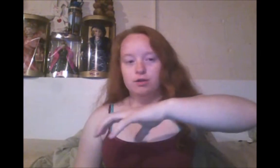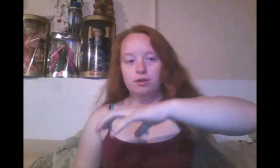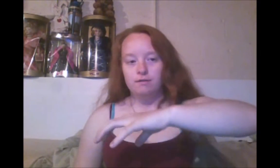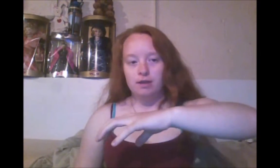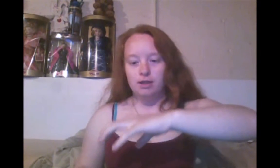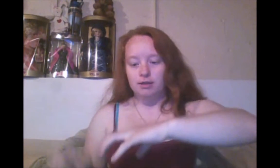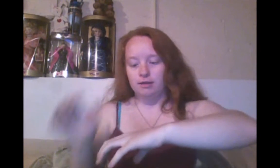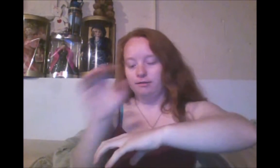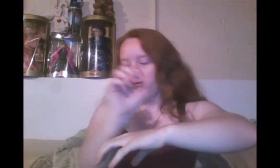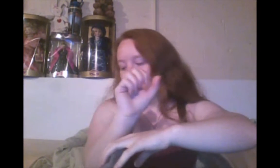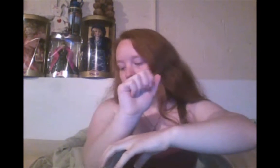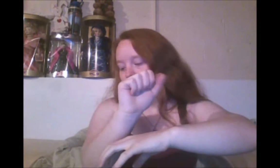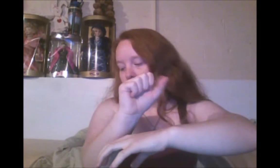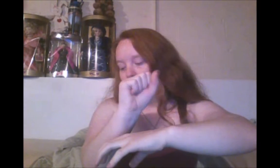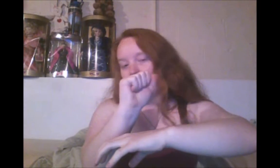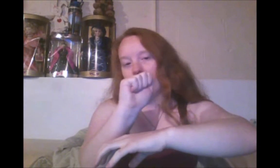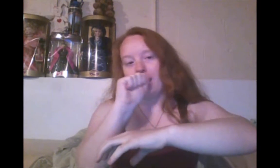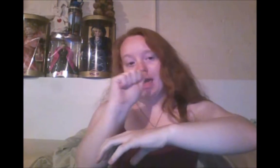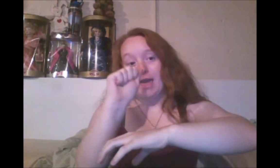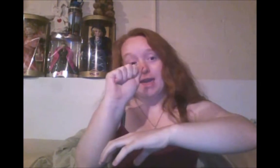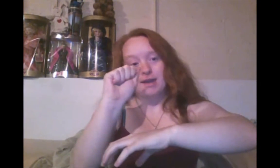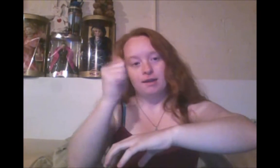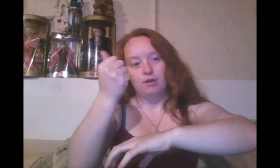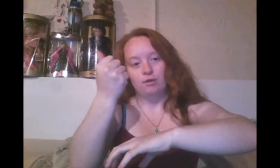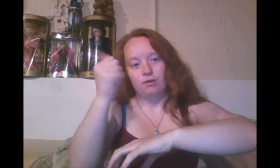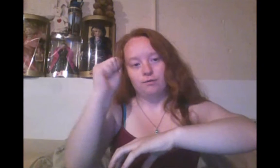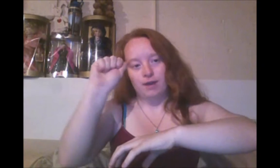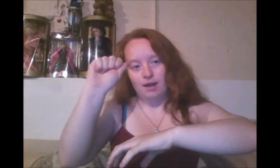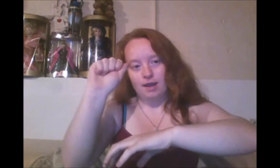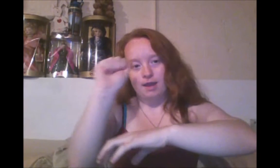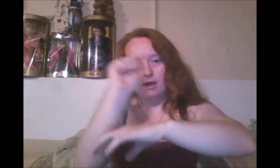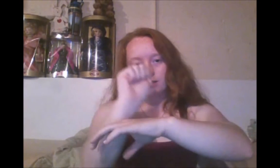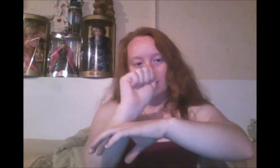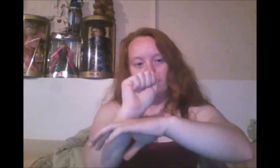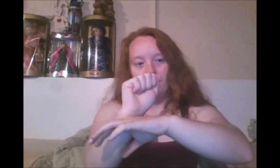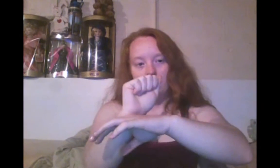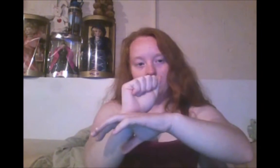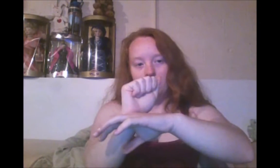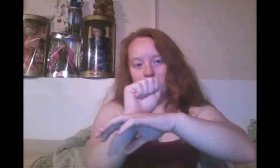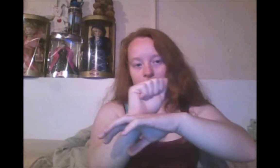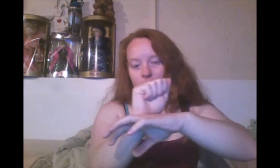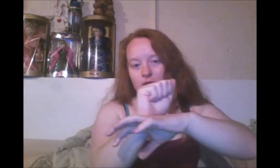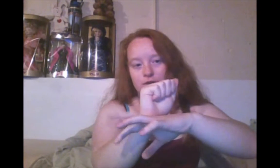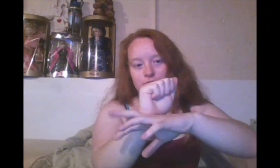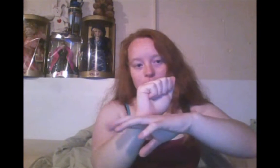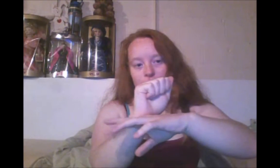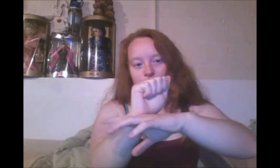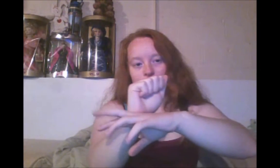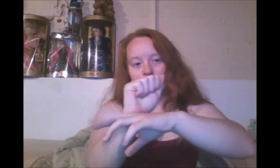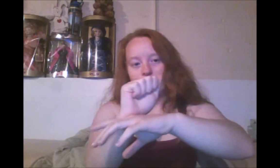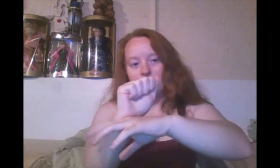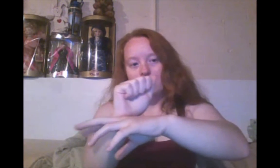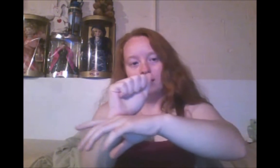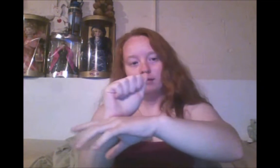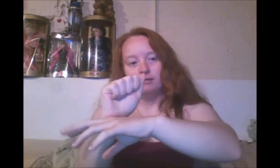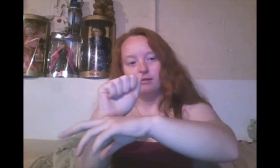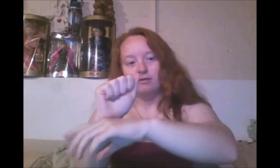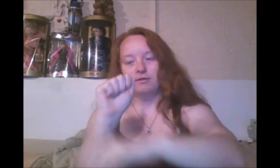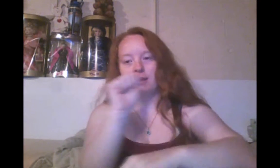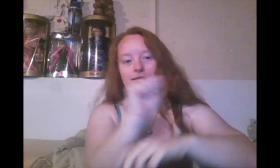left hand like this. Put an A, your right A, on top of it, and it's going to move. Ants. So it's like it's